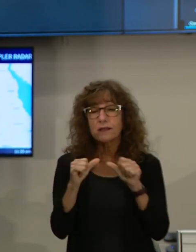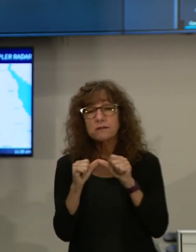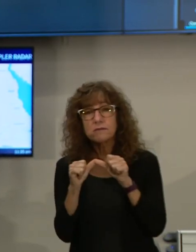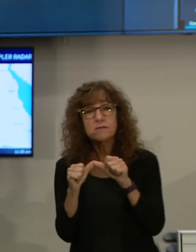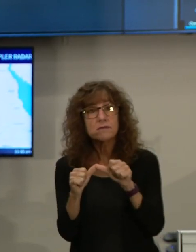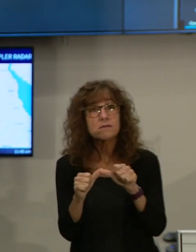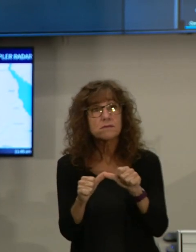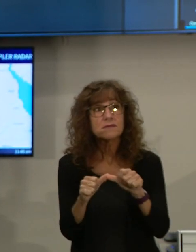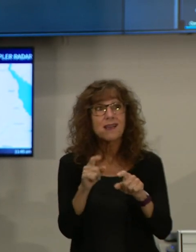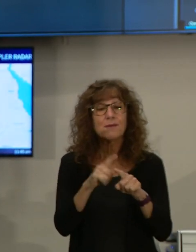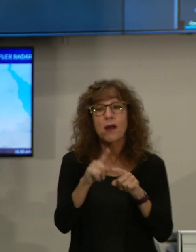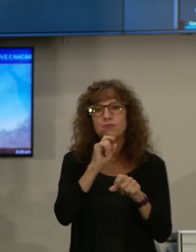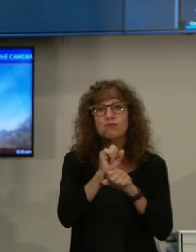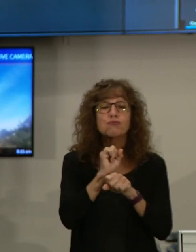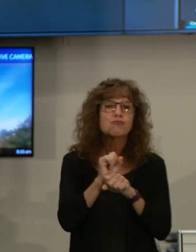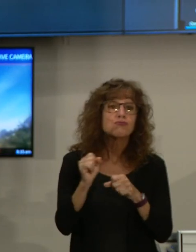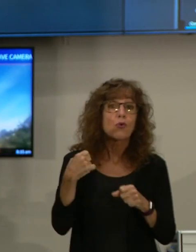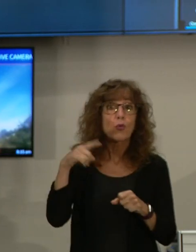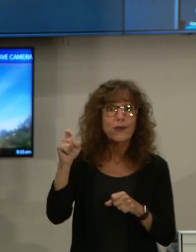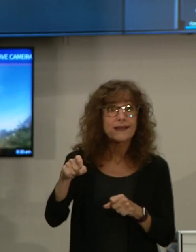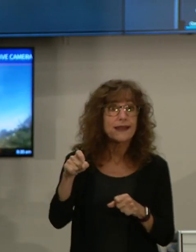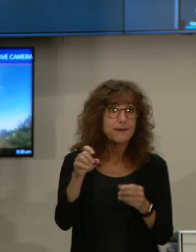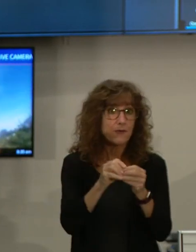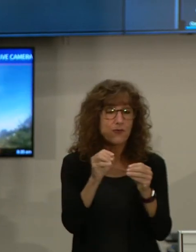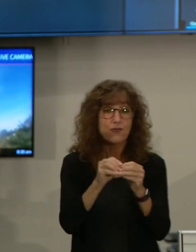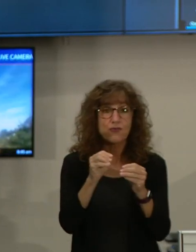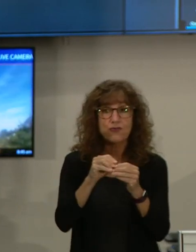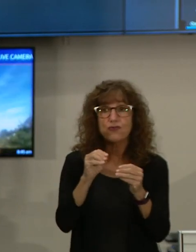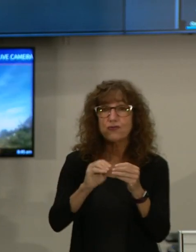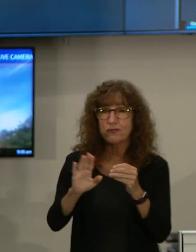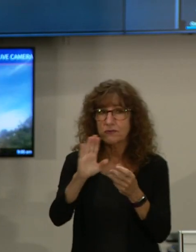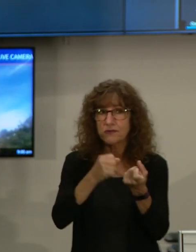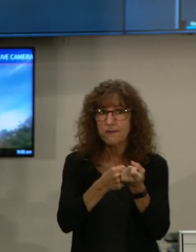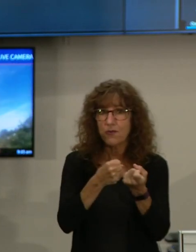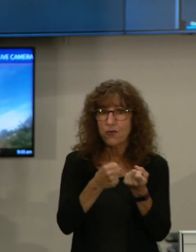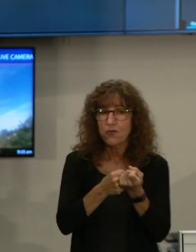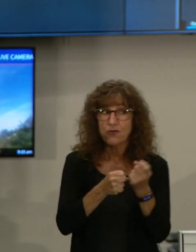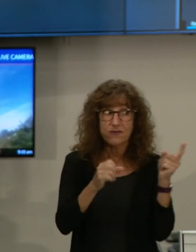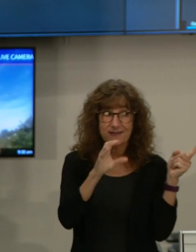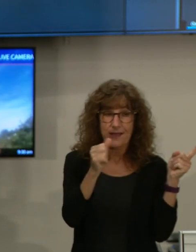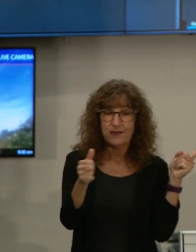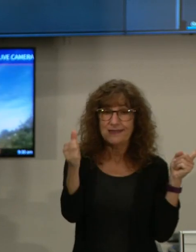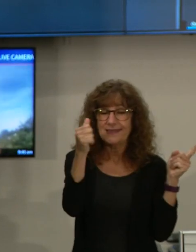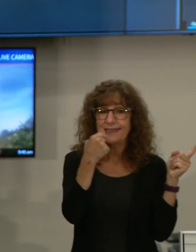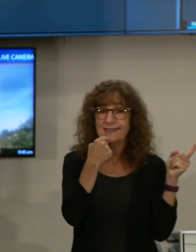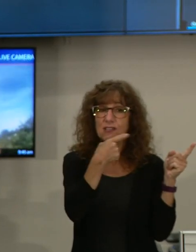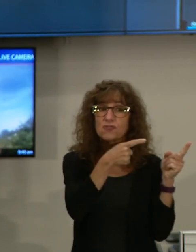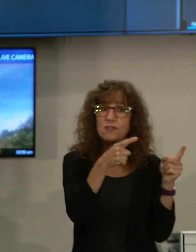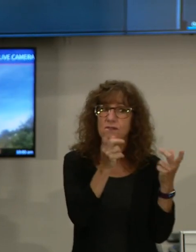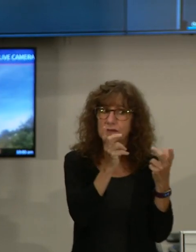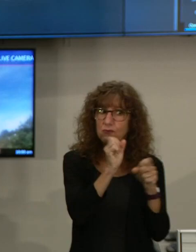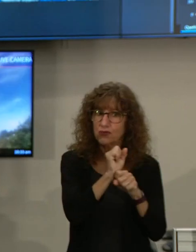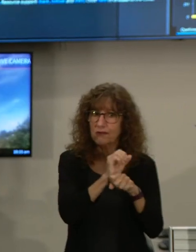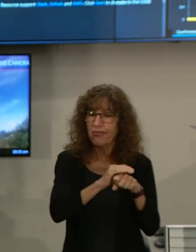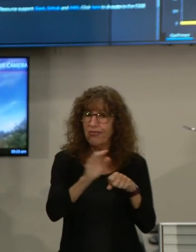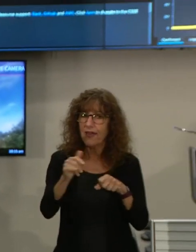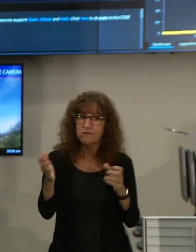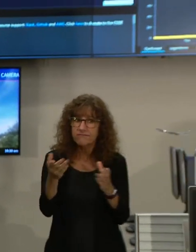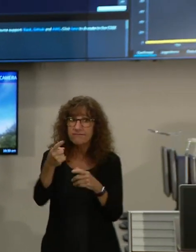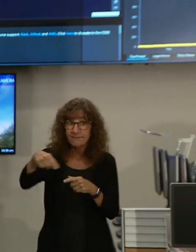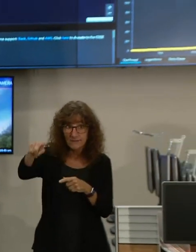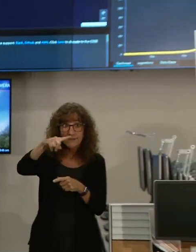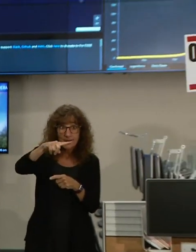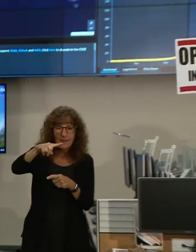it, but certainly we need additional support. As the county executive mentioned, she is working on that, and we encourage anyone